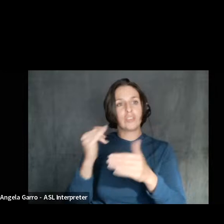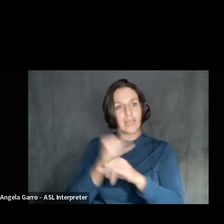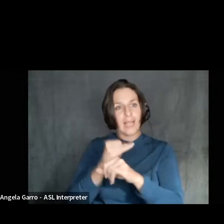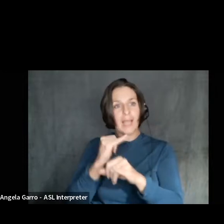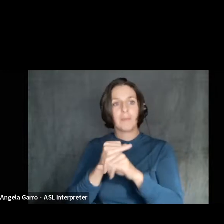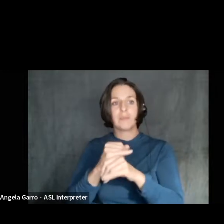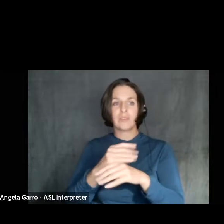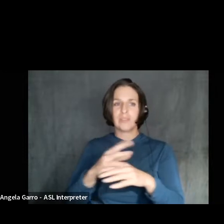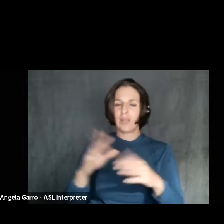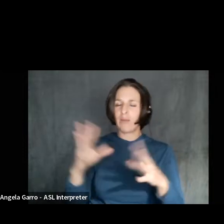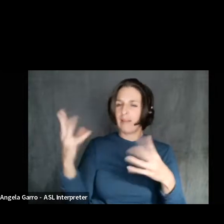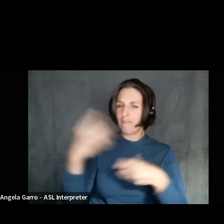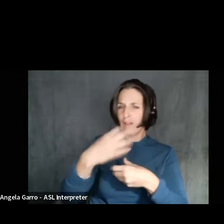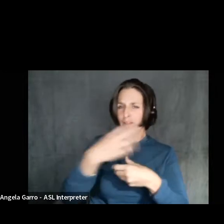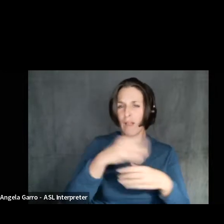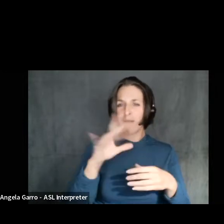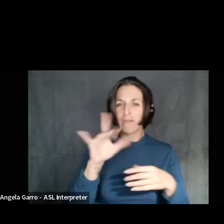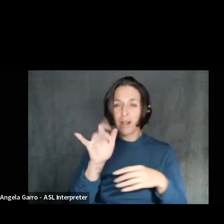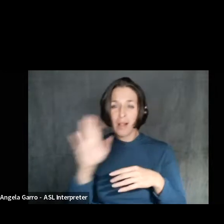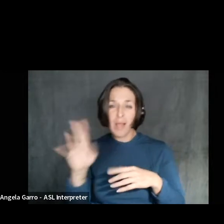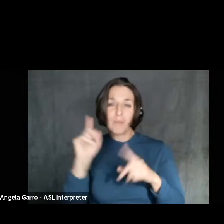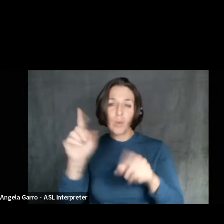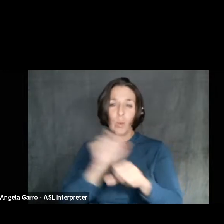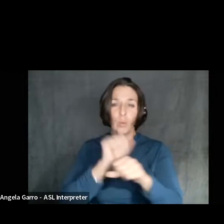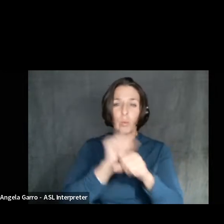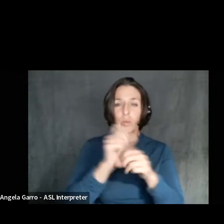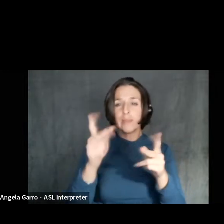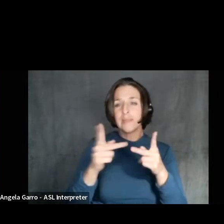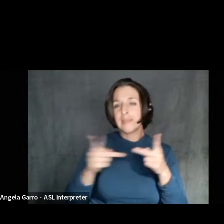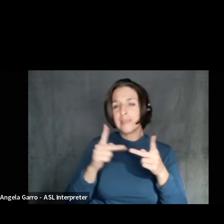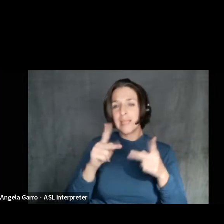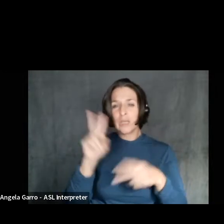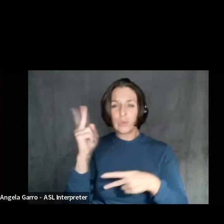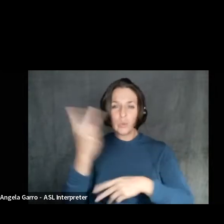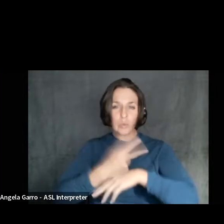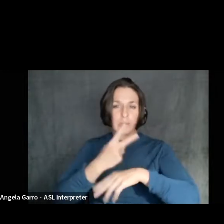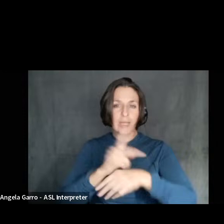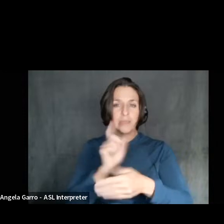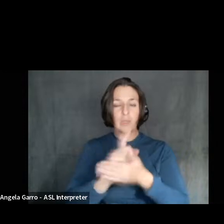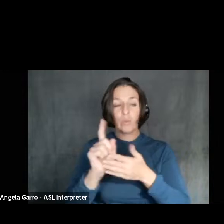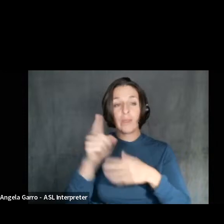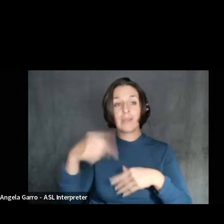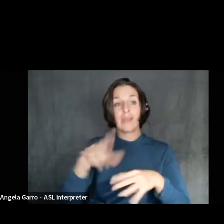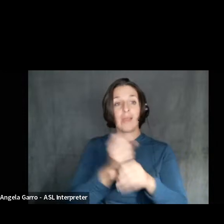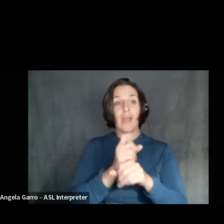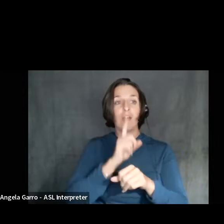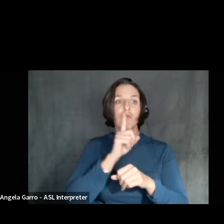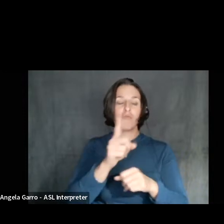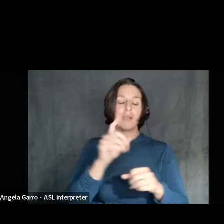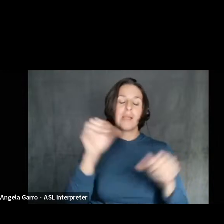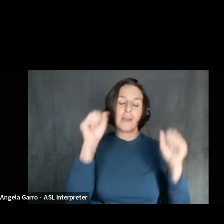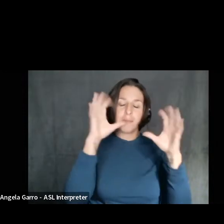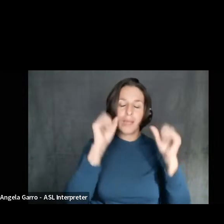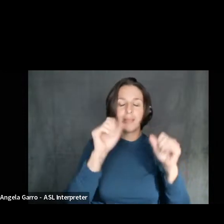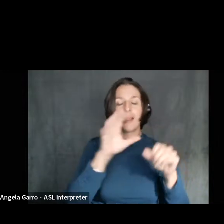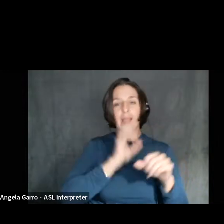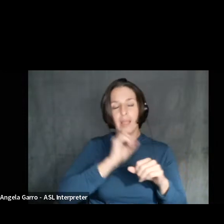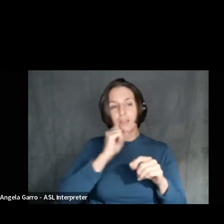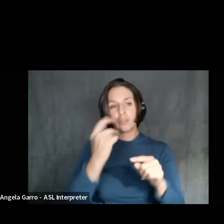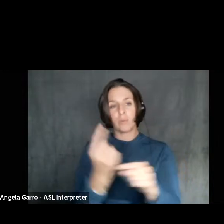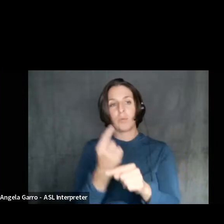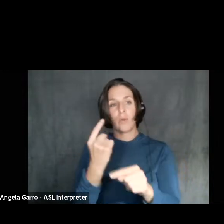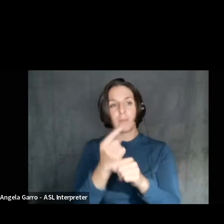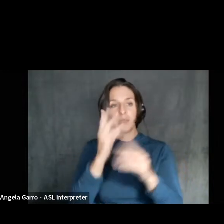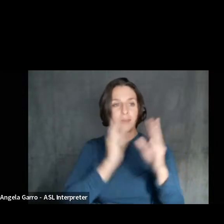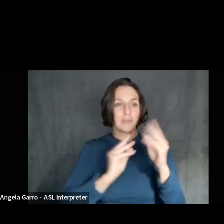in clubs. They were going to work sites 2 days a week, and they got a really amazing, just age-appropriate experience.